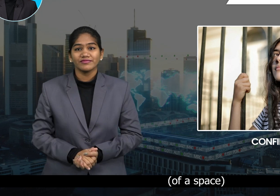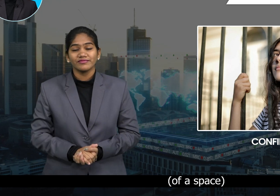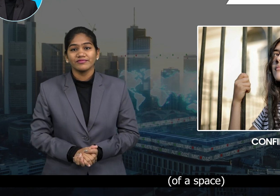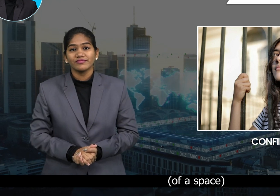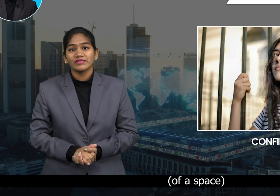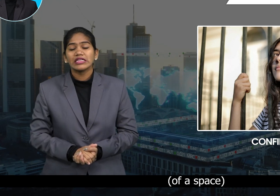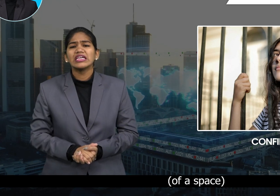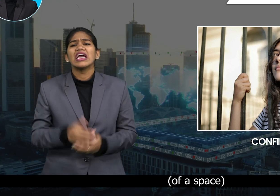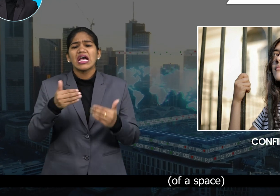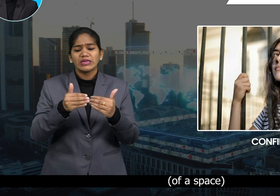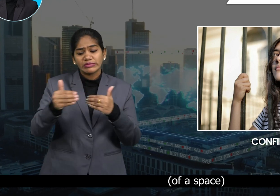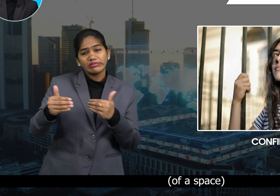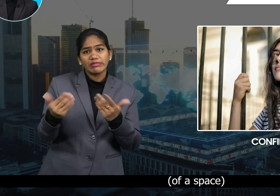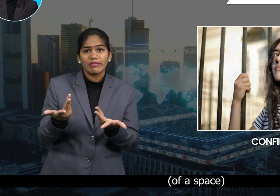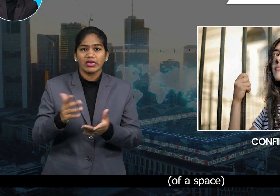of a space,